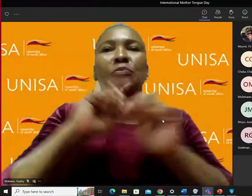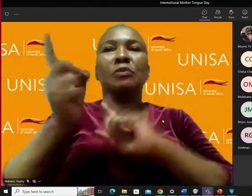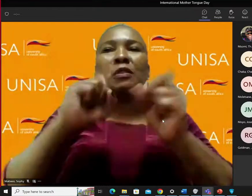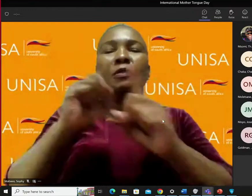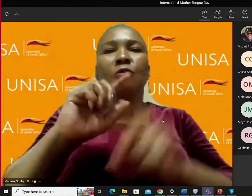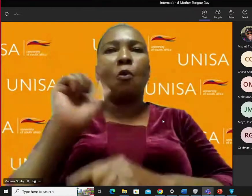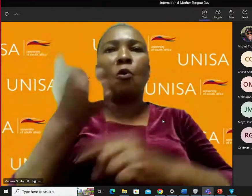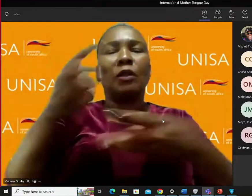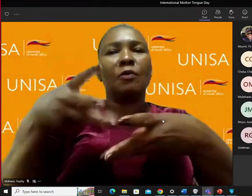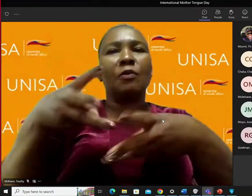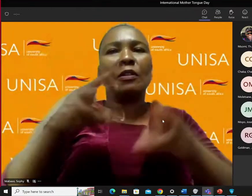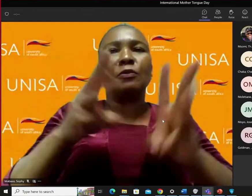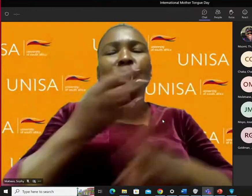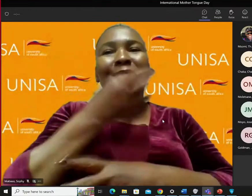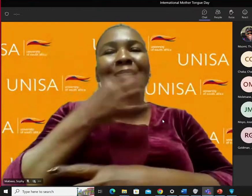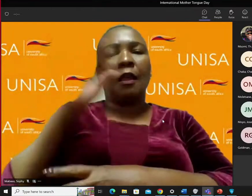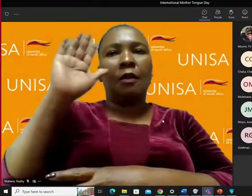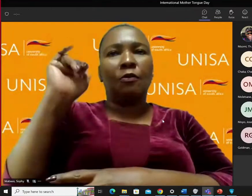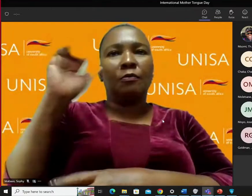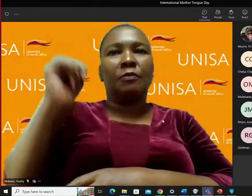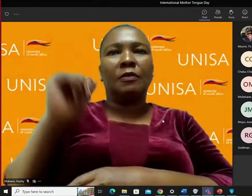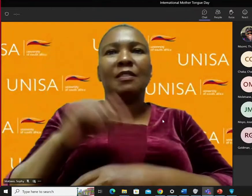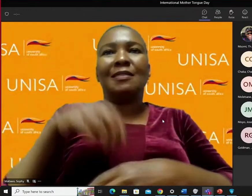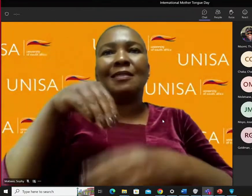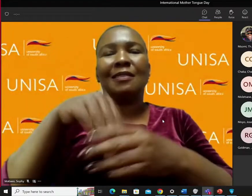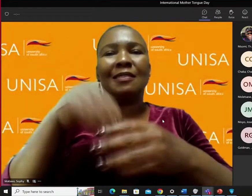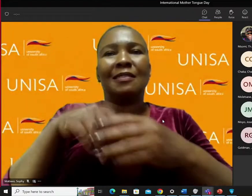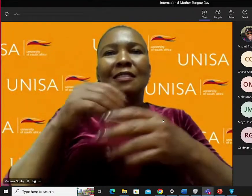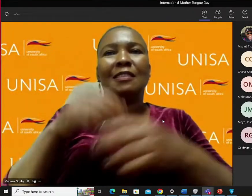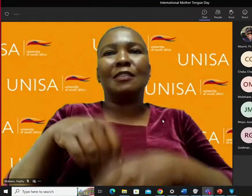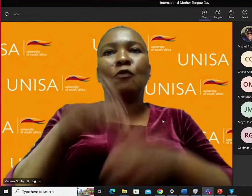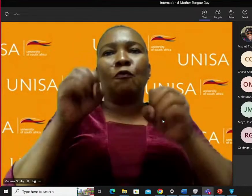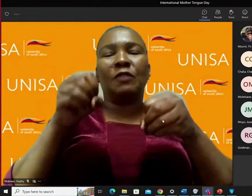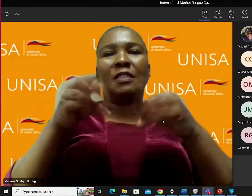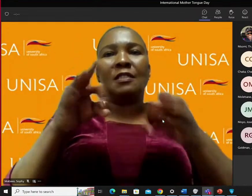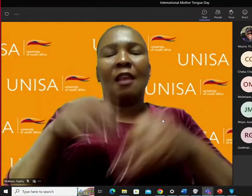say goodbye in the official languages.